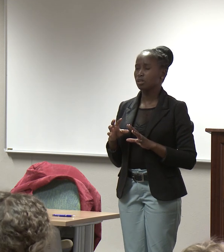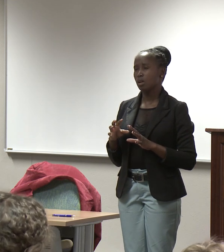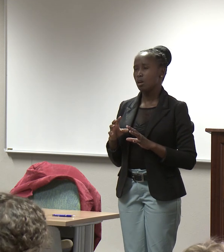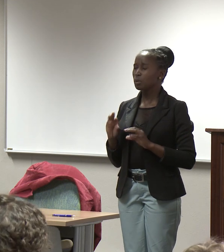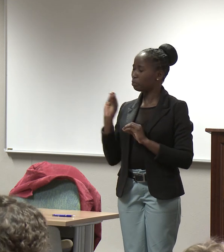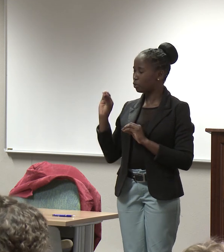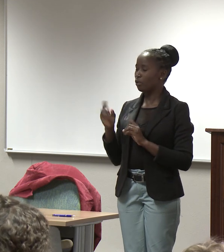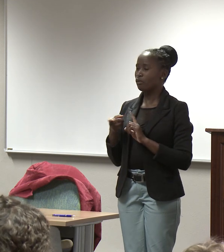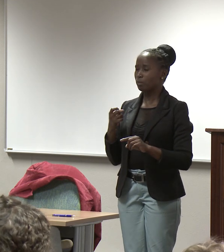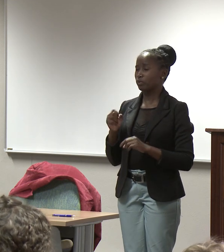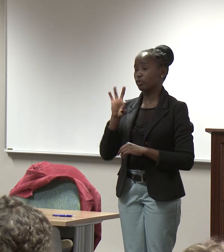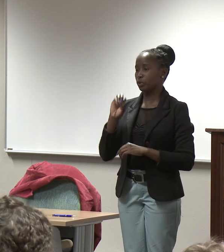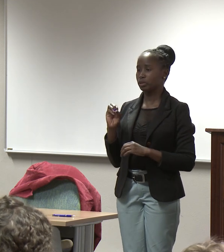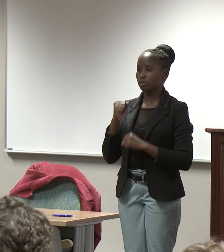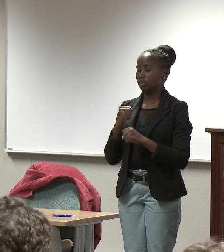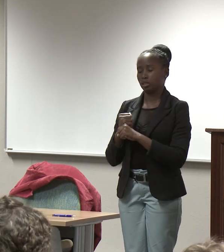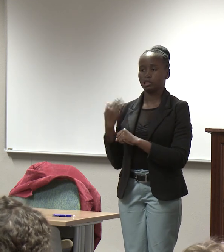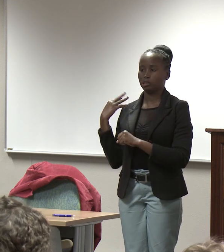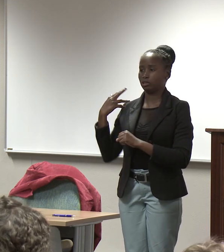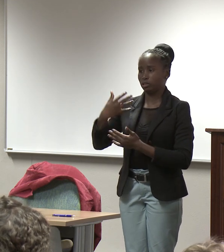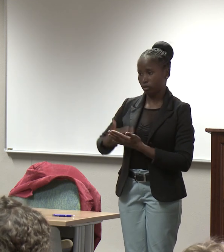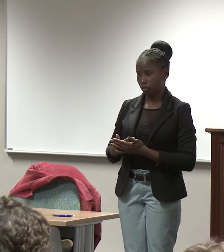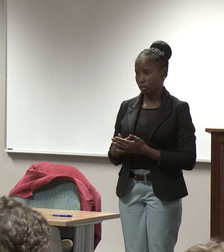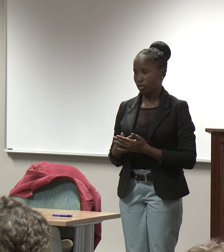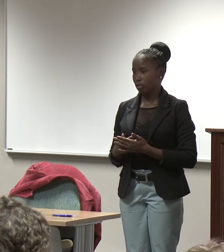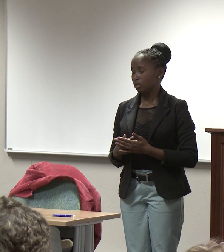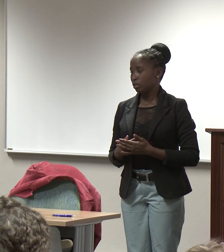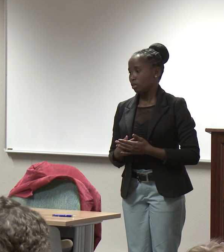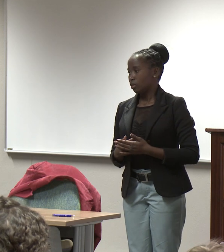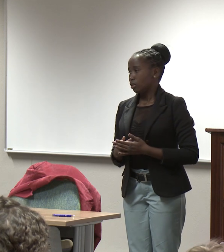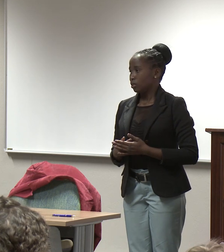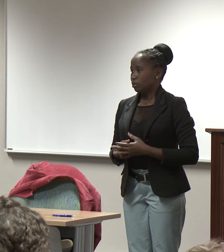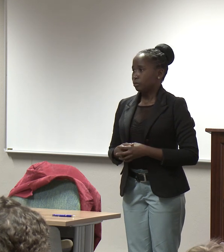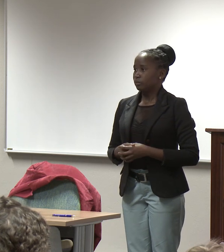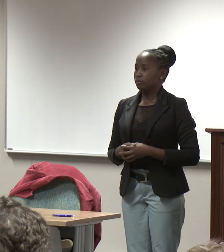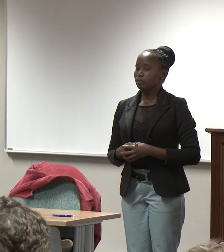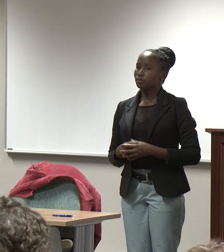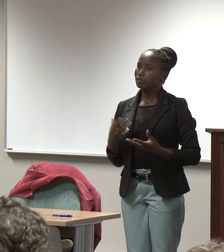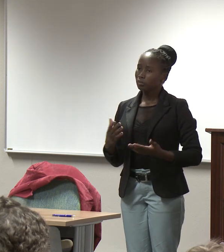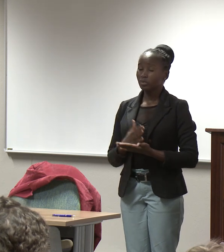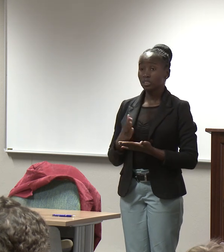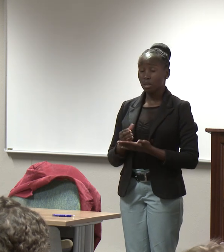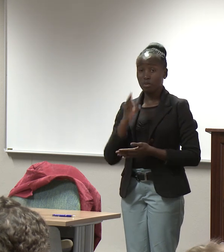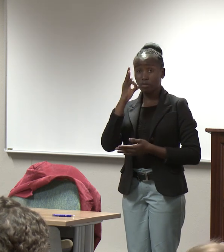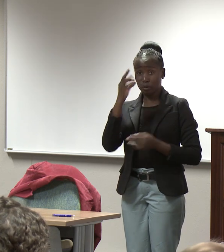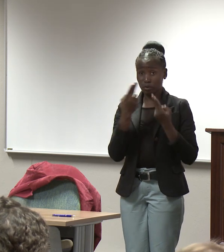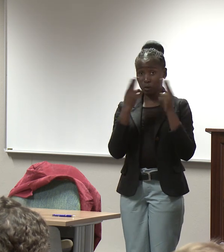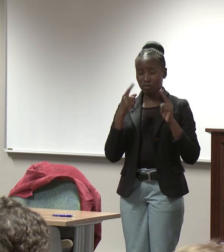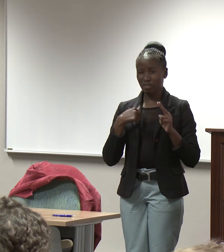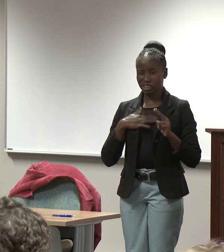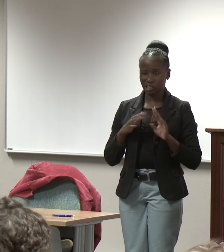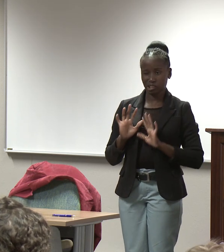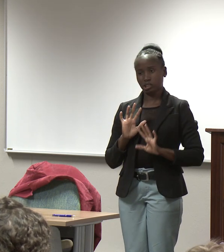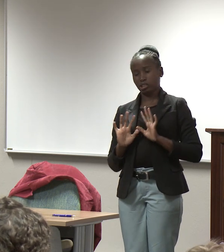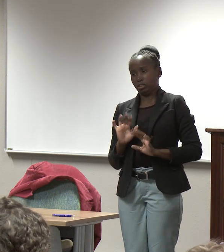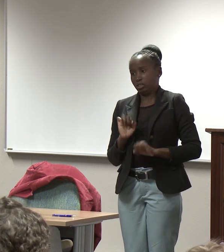years, to an extent that now we really have some doubts about the future of the university, because the